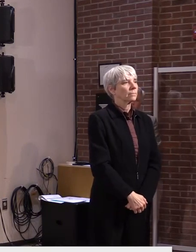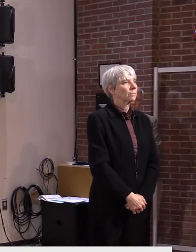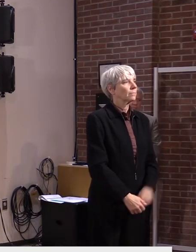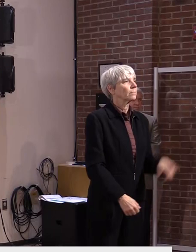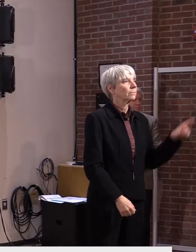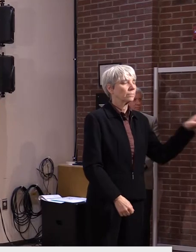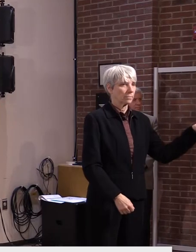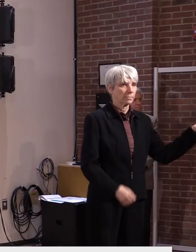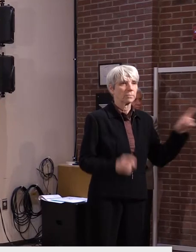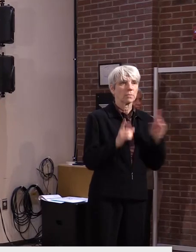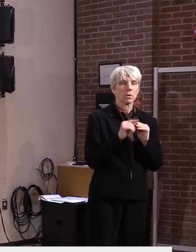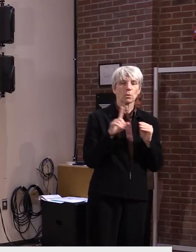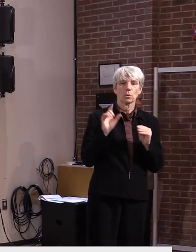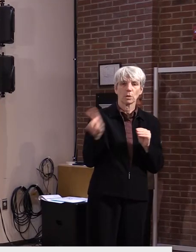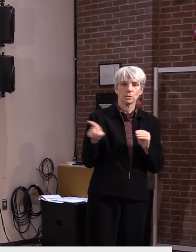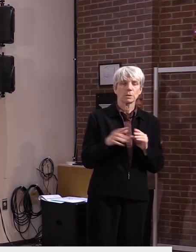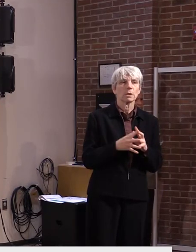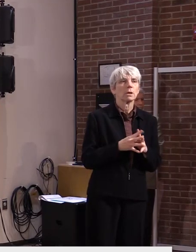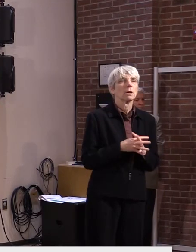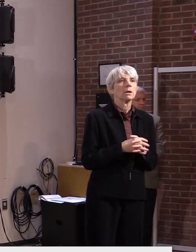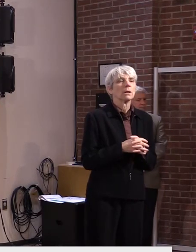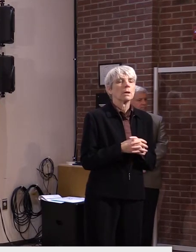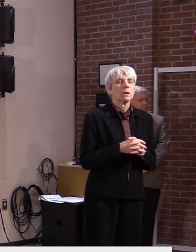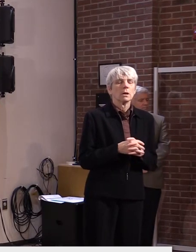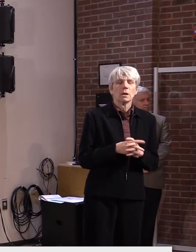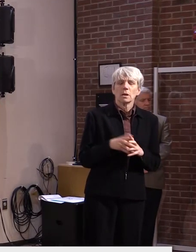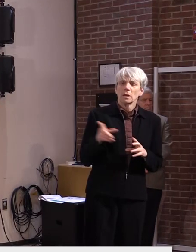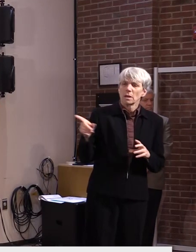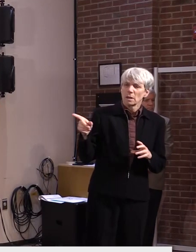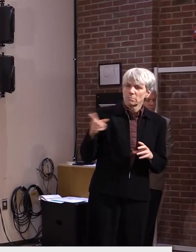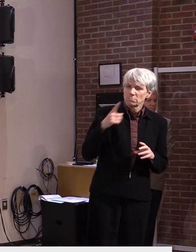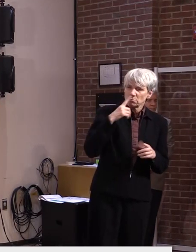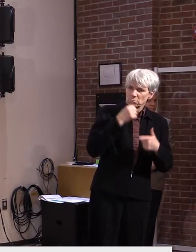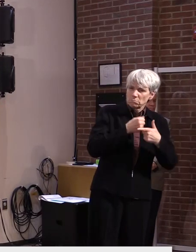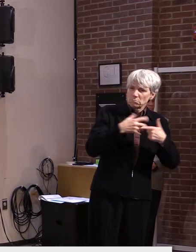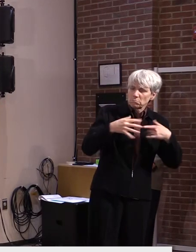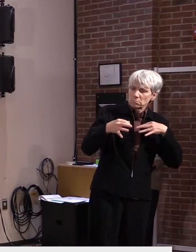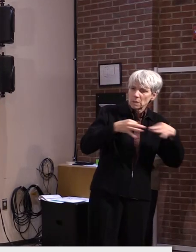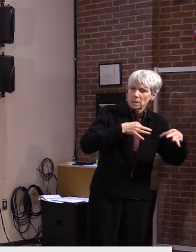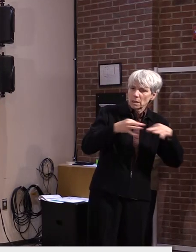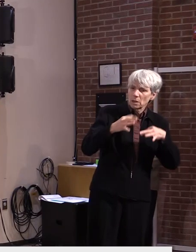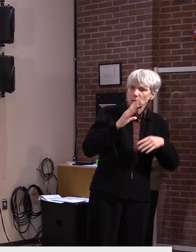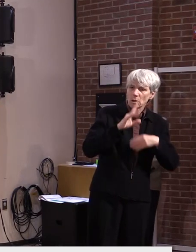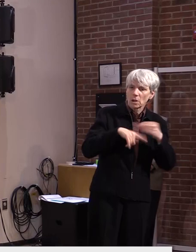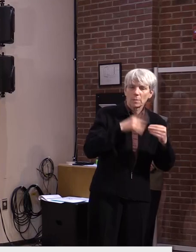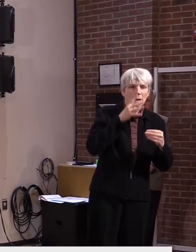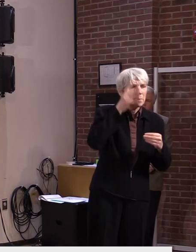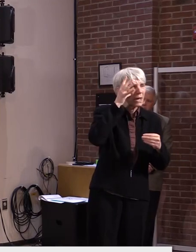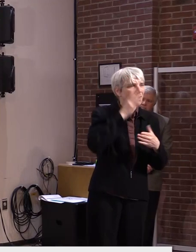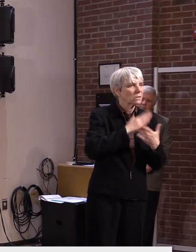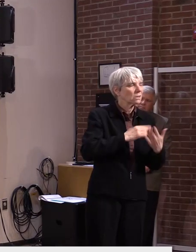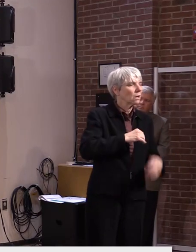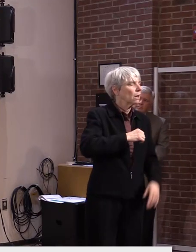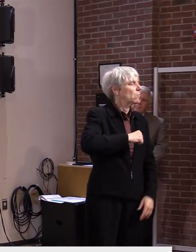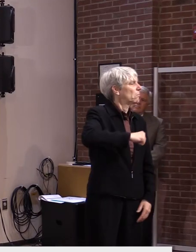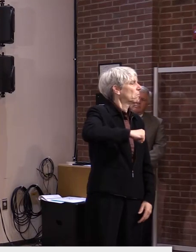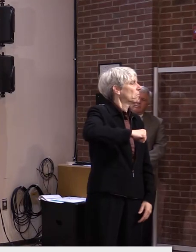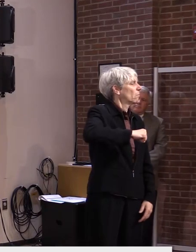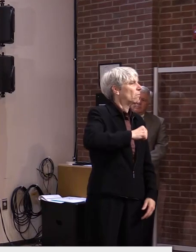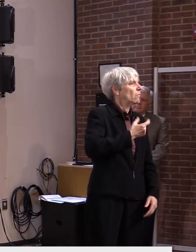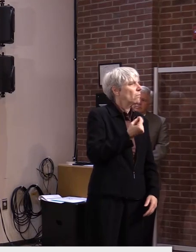Governor, can you speak a little more directly about what you mean about cooperation from some parents is not ideal?